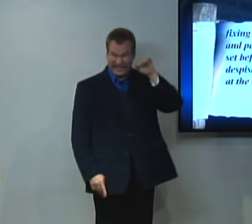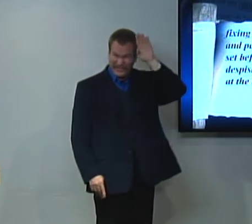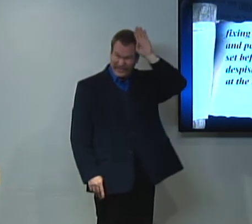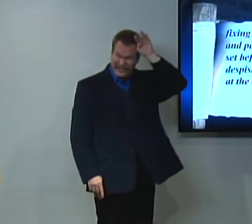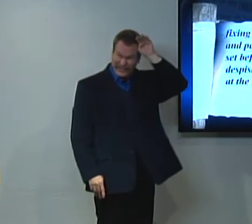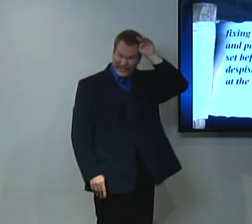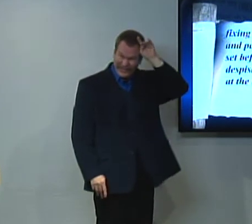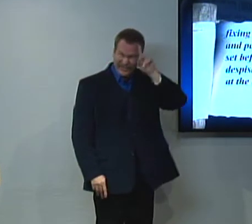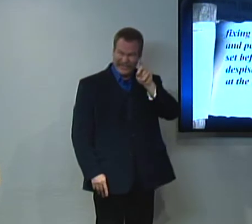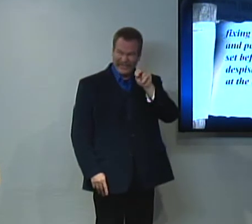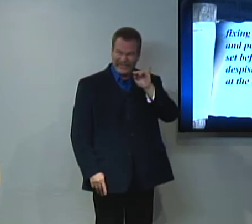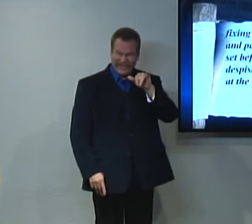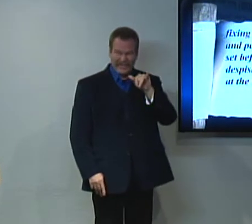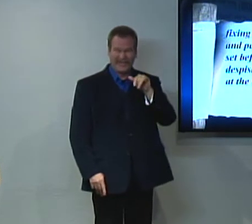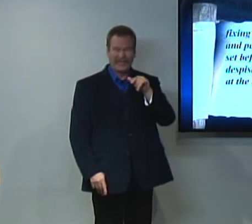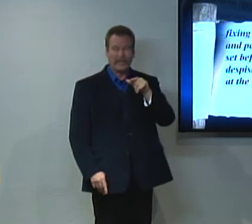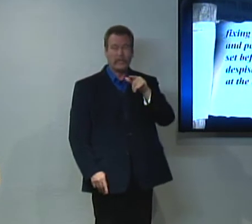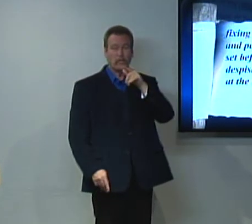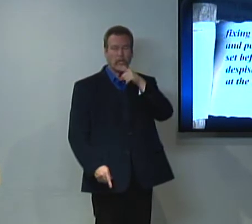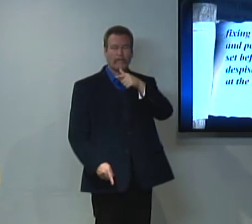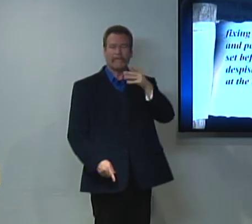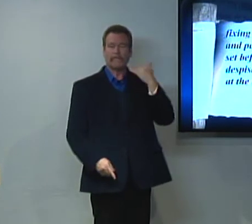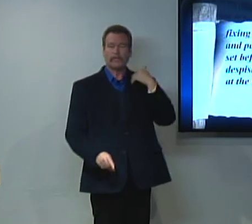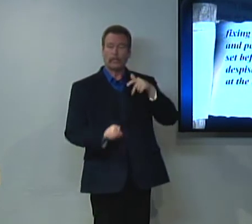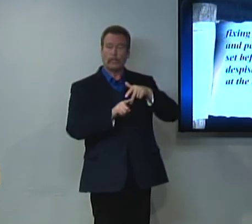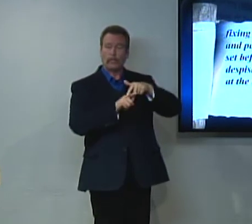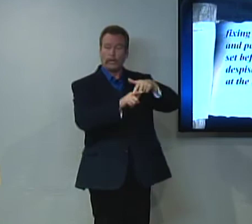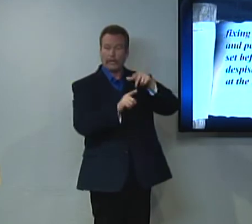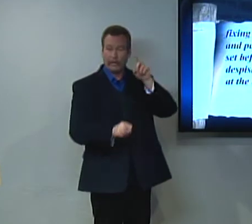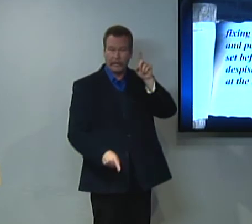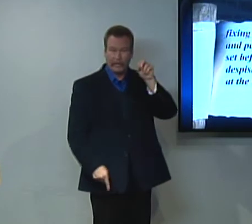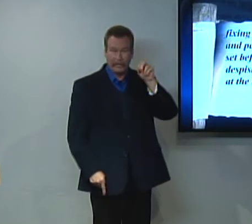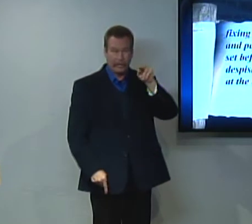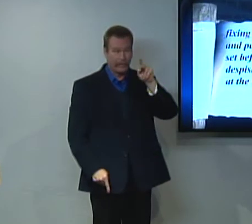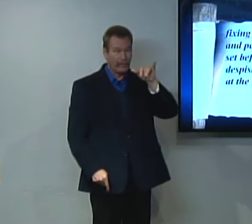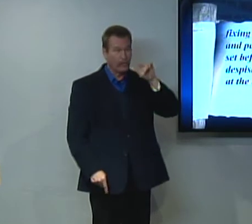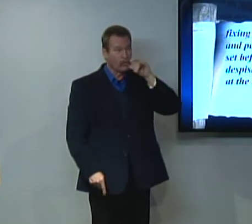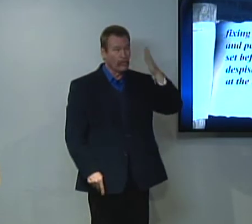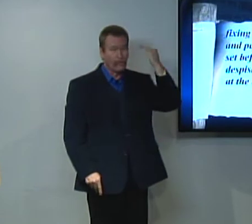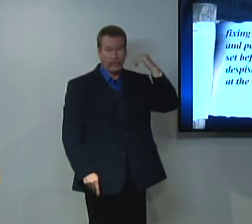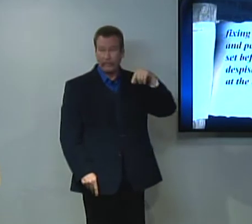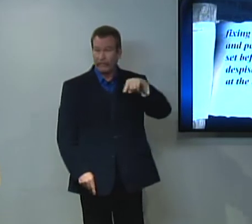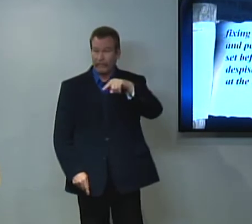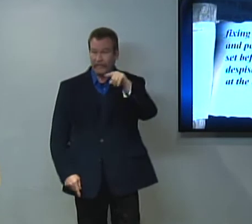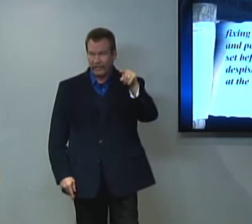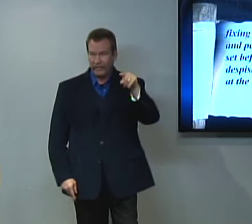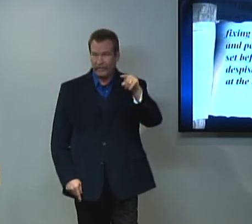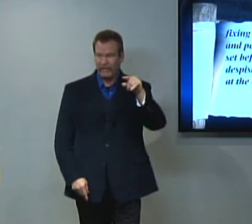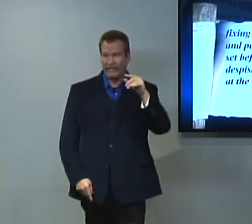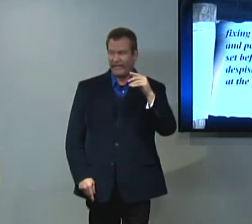Donkeys also, perhaps those of you has anyone ridden a donkey before? Raise your hand.